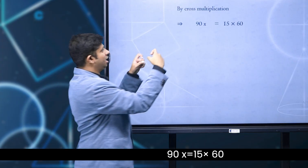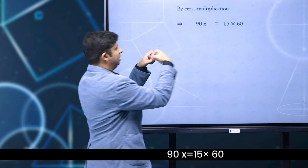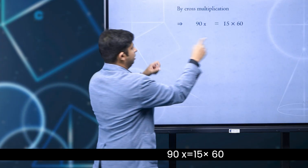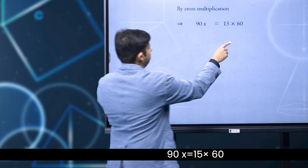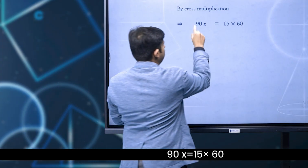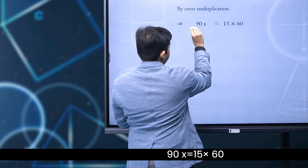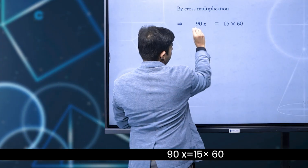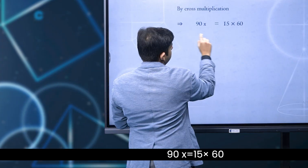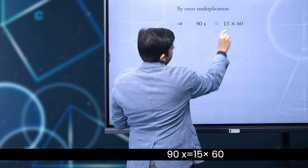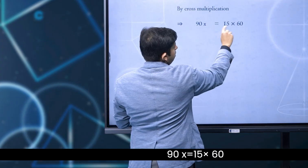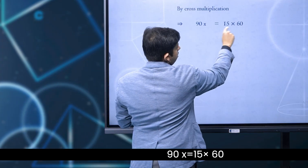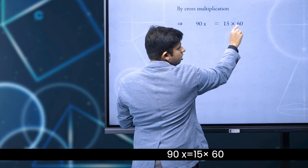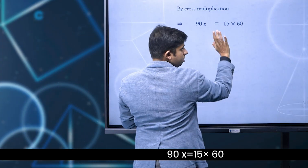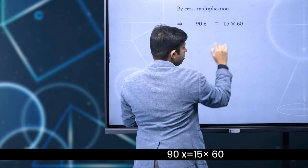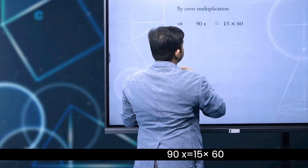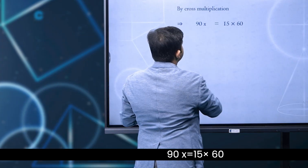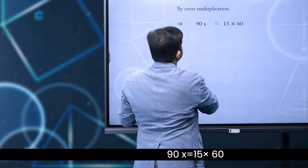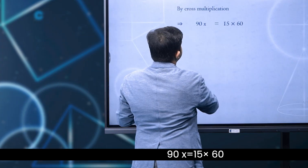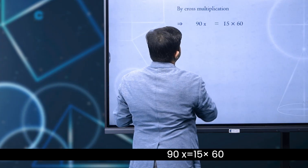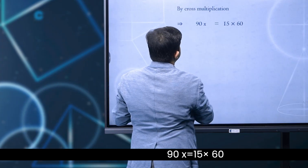90x is equal to 15 into 60.